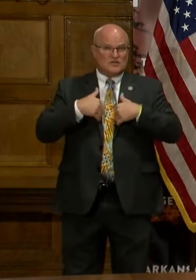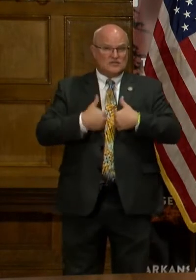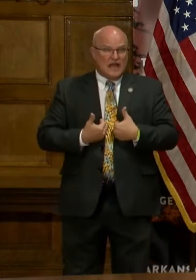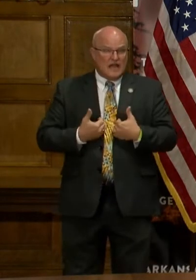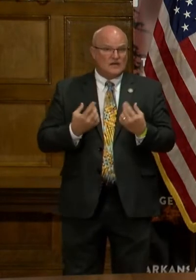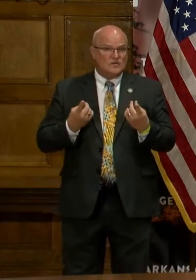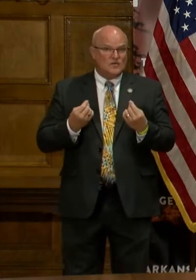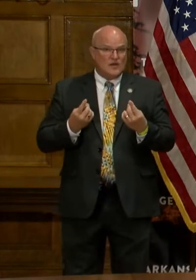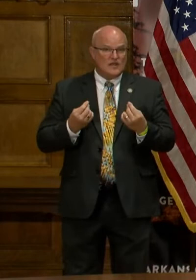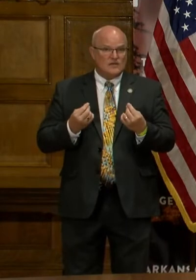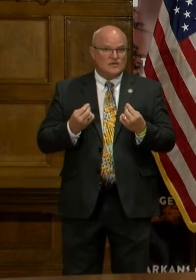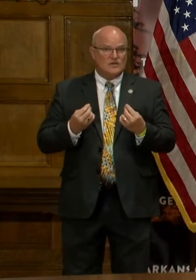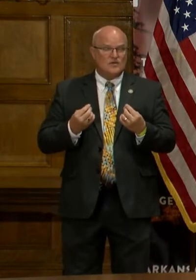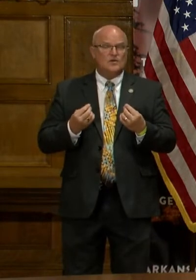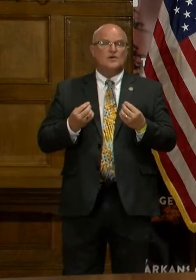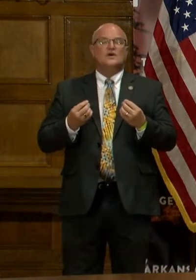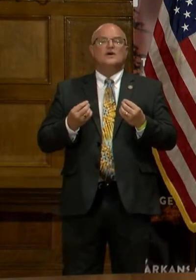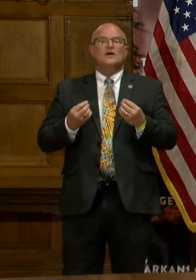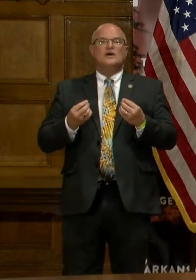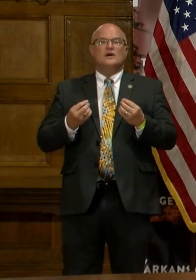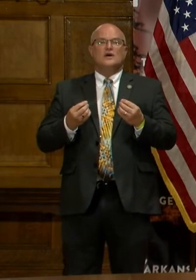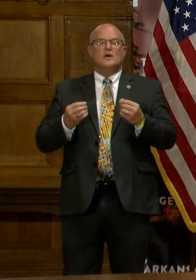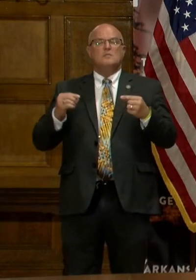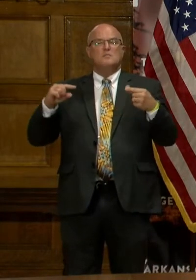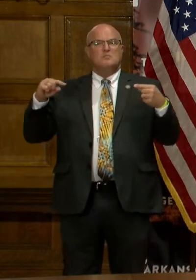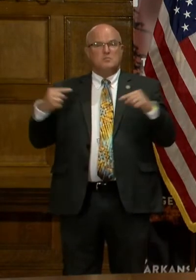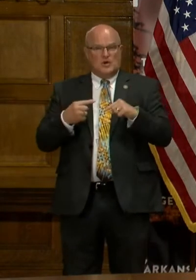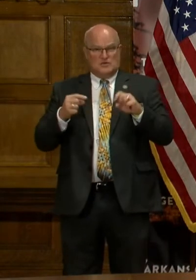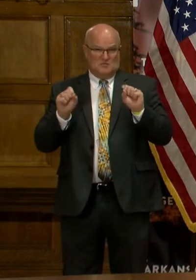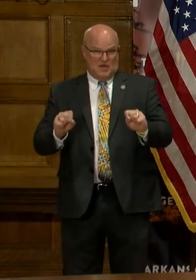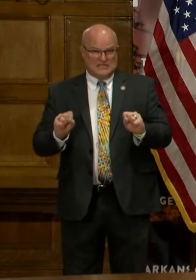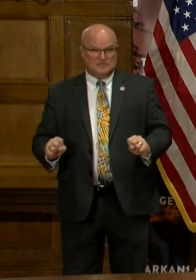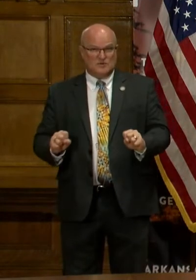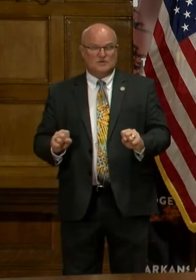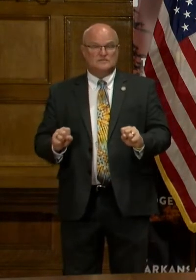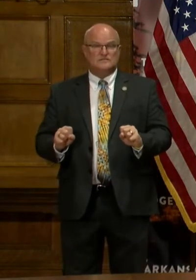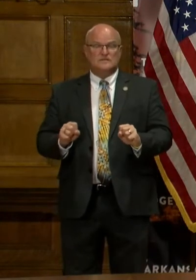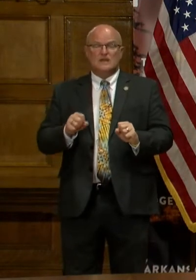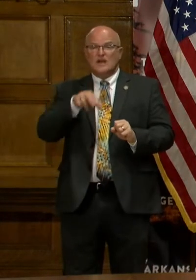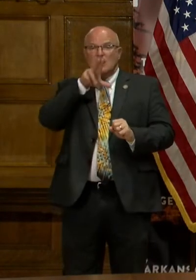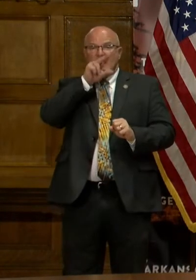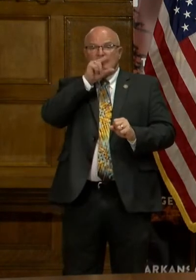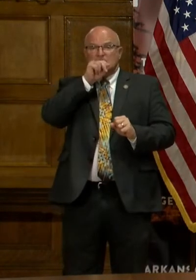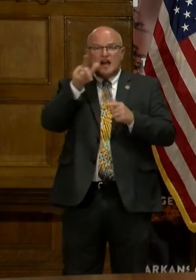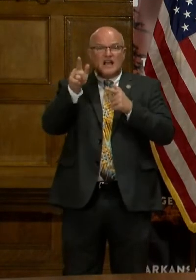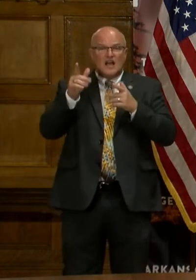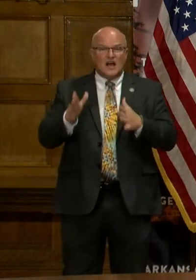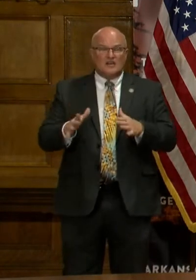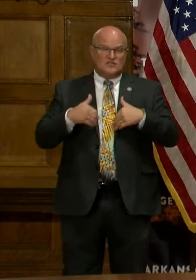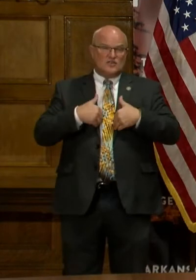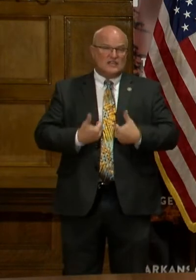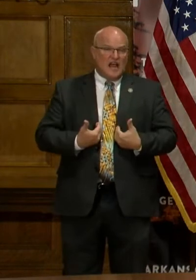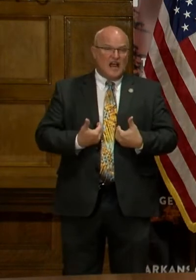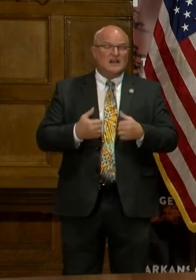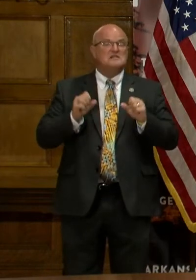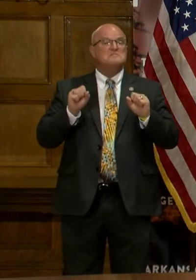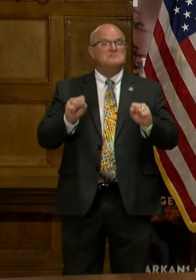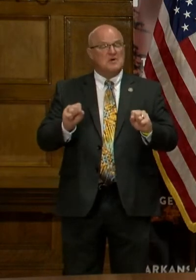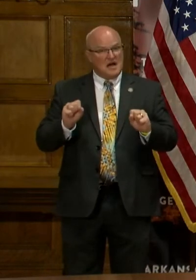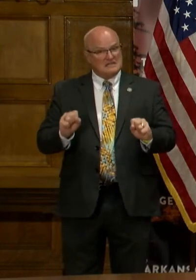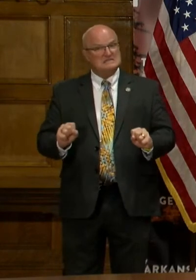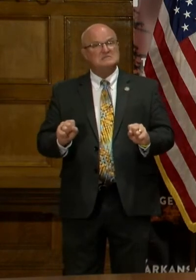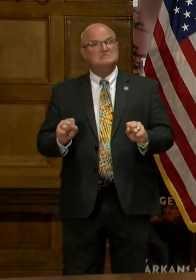tired, they're more prone to injury. When duck hunters are fatigued, they can be prone